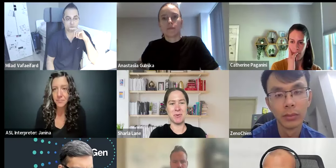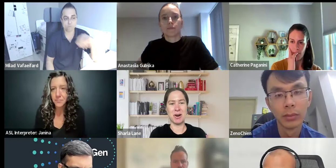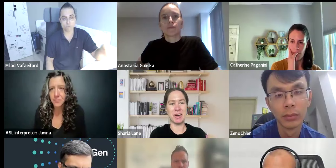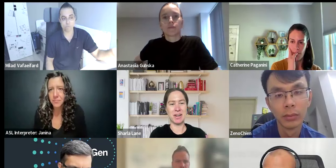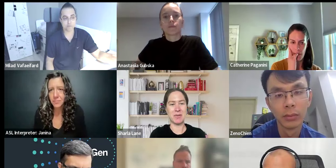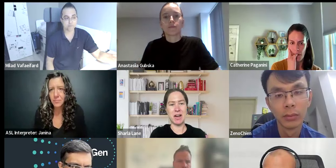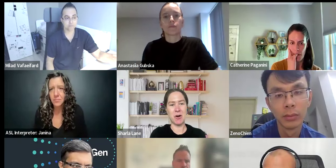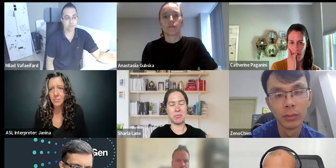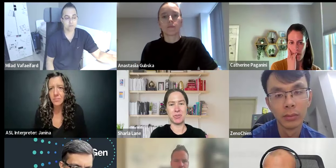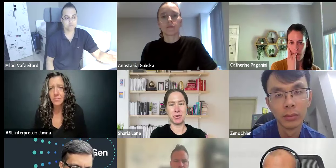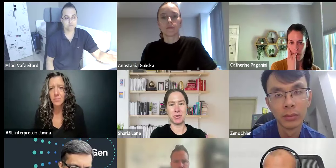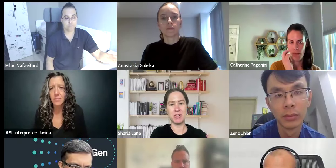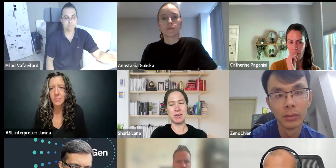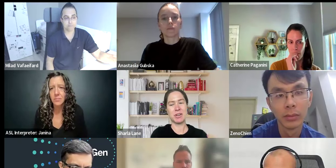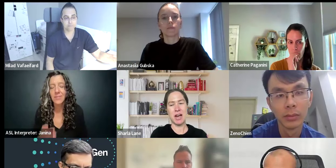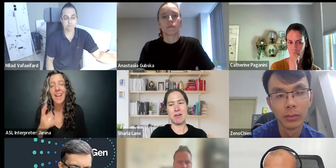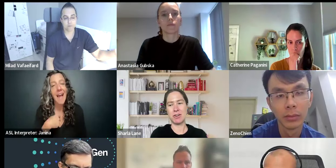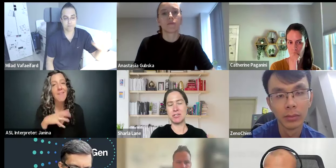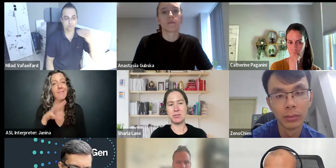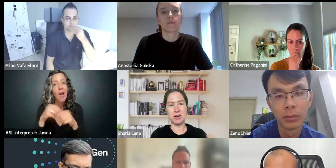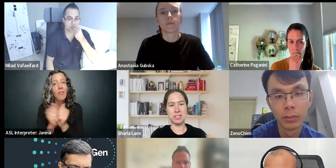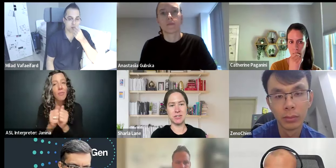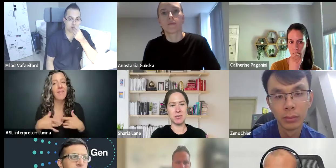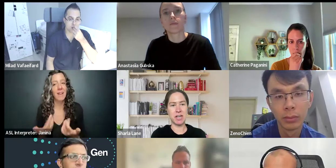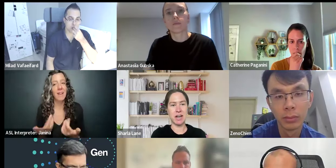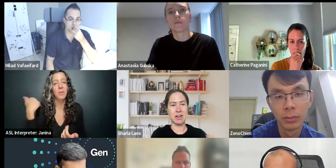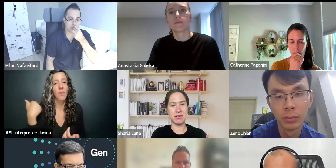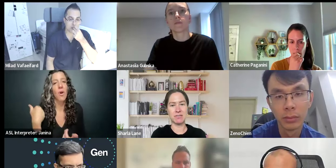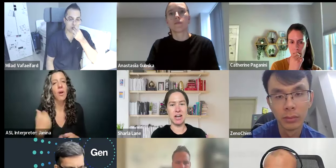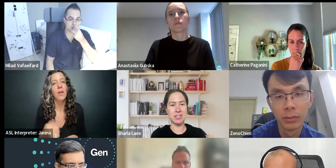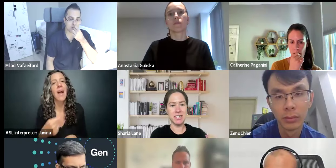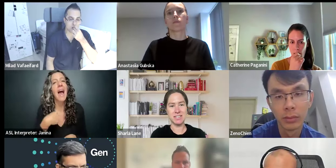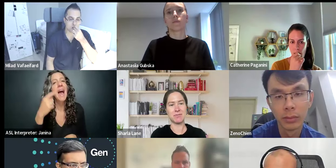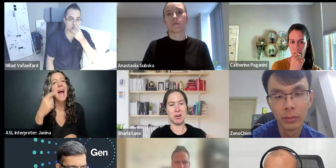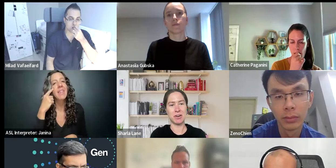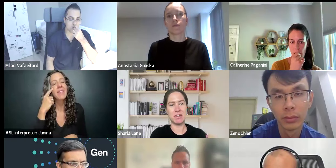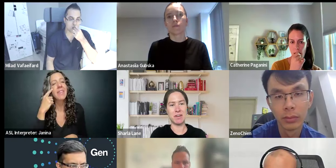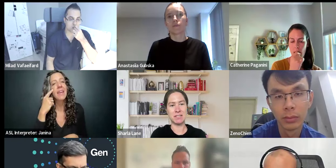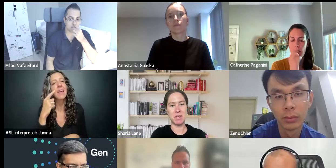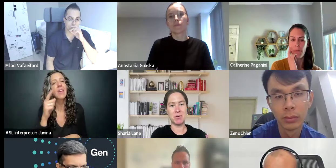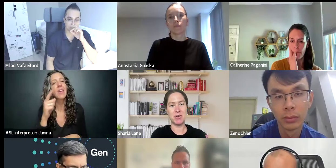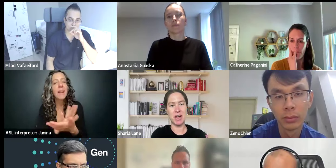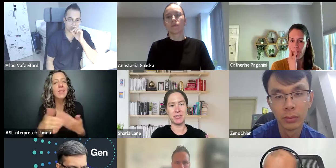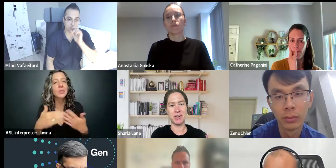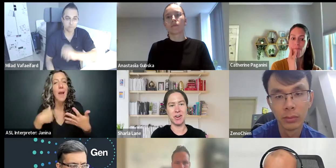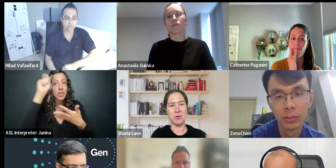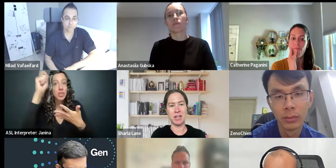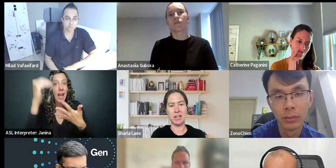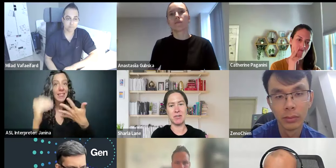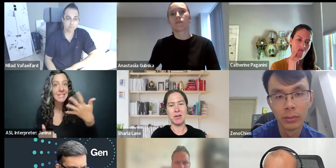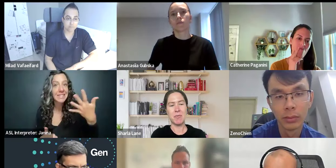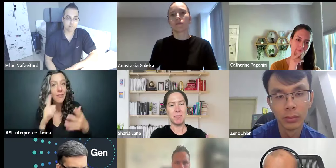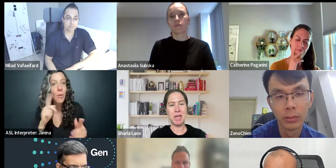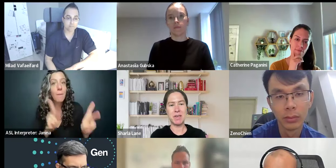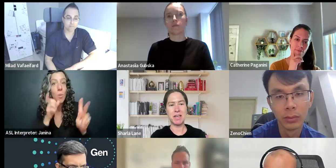events before, it might help to have a too long didn't read kind of checklist for events people as they're